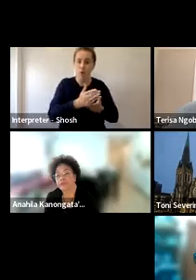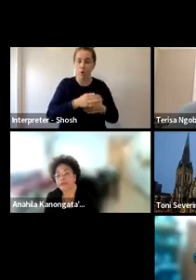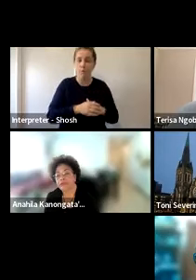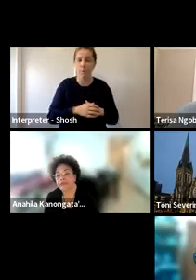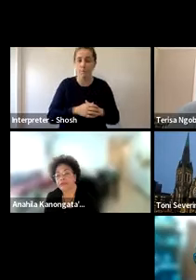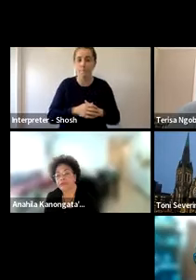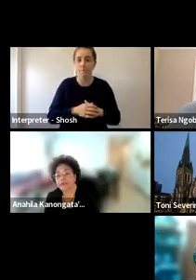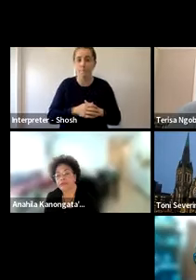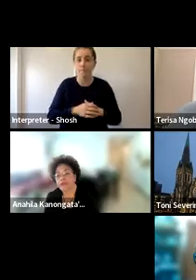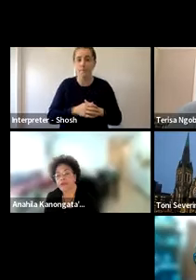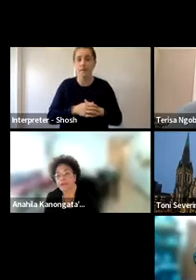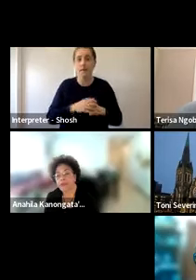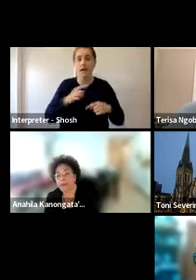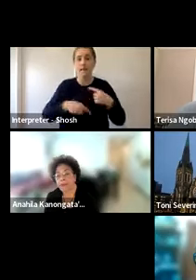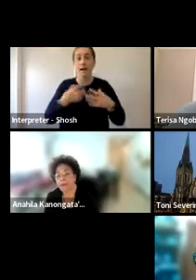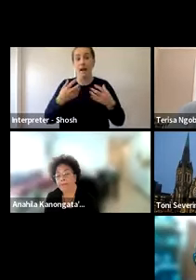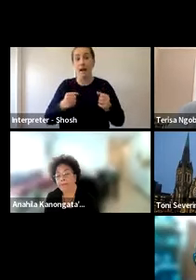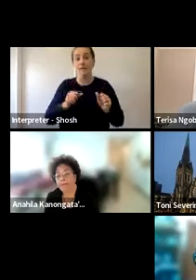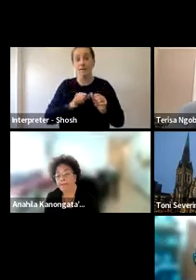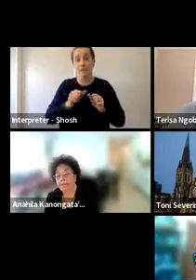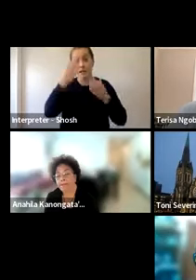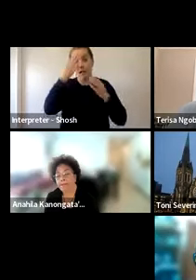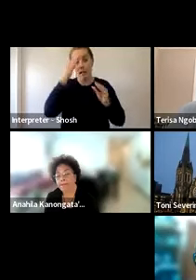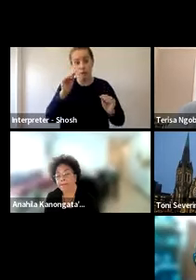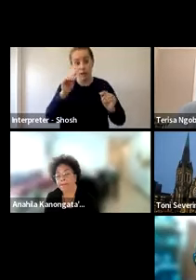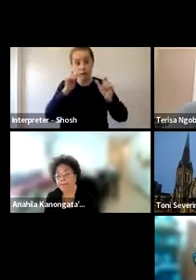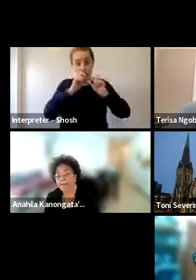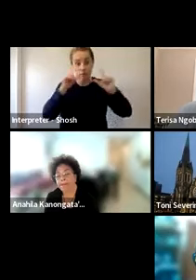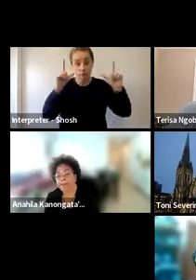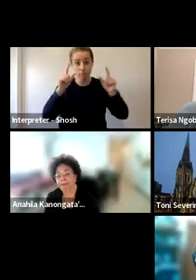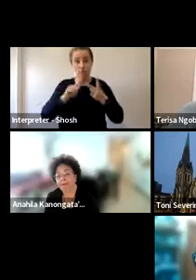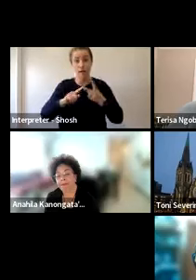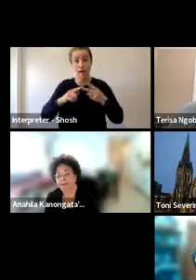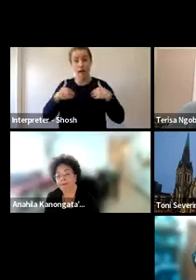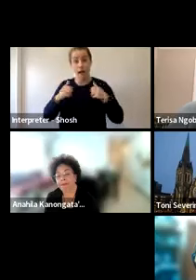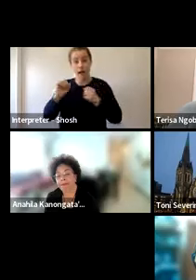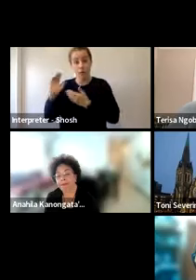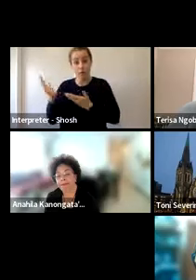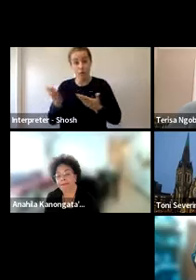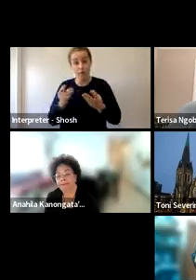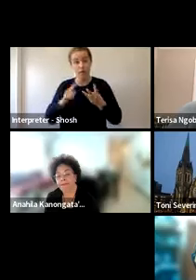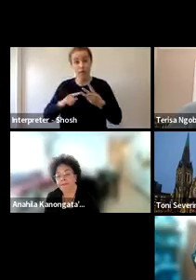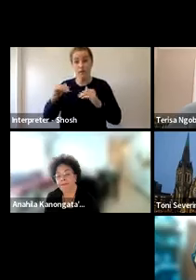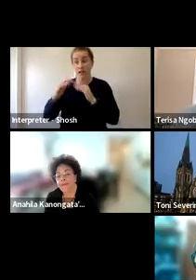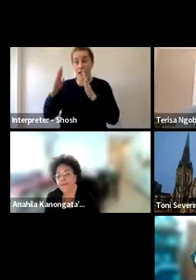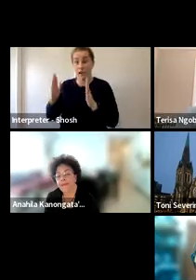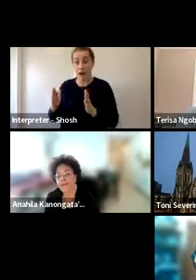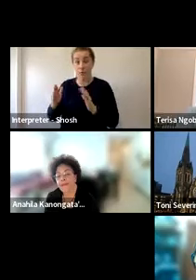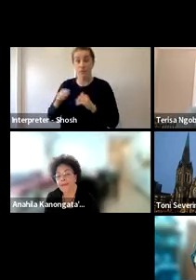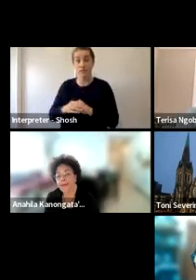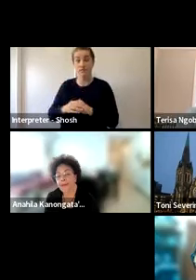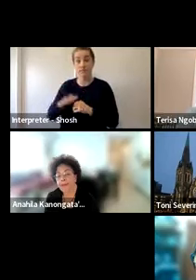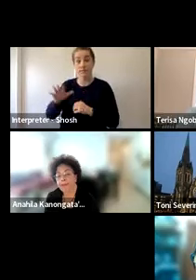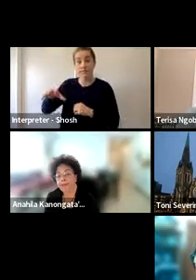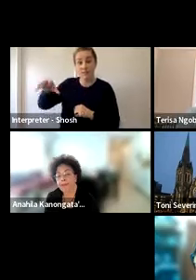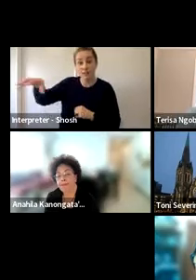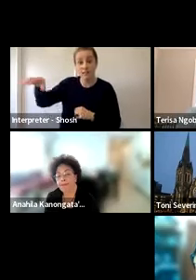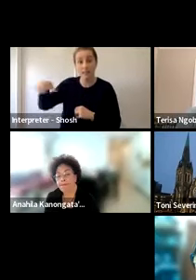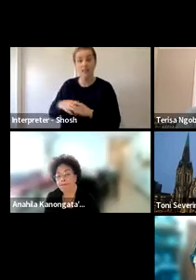experience. So it's about having better education, better health services, better housing facilities, so